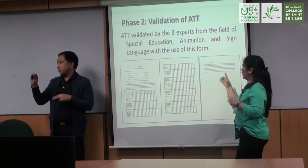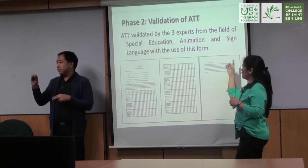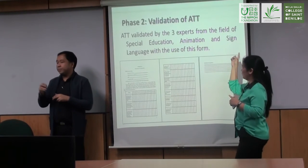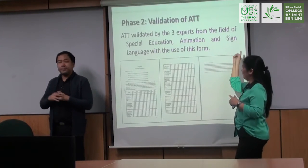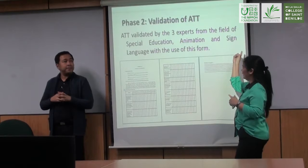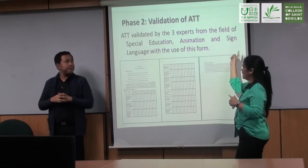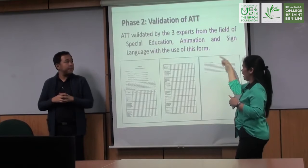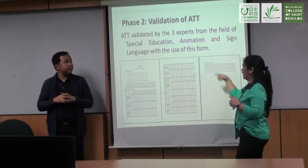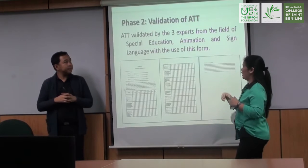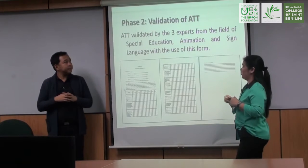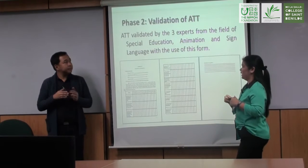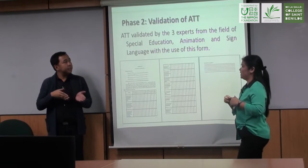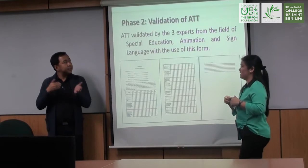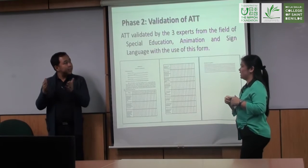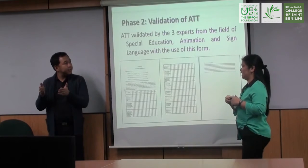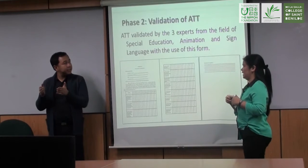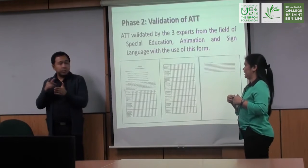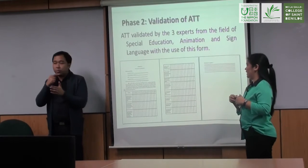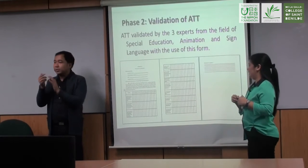and an expert in the sign language.